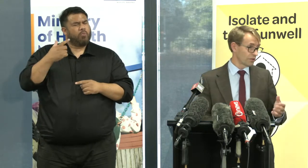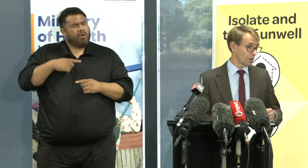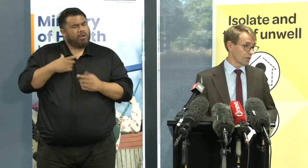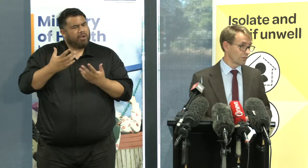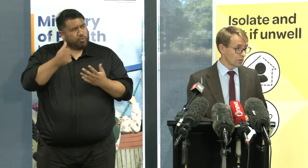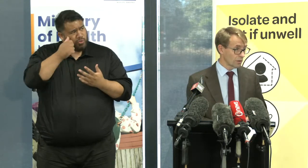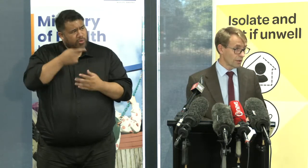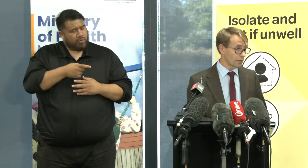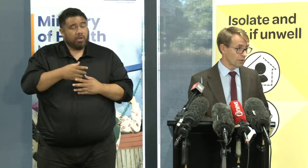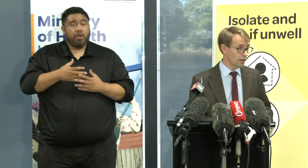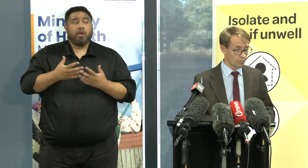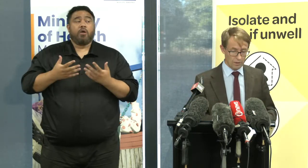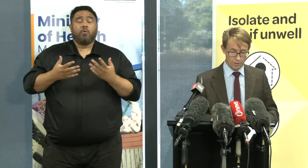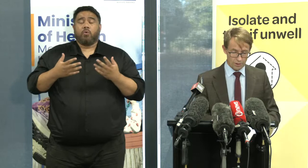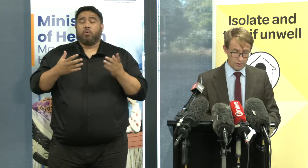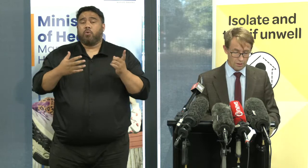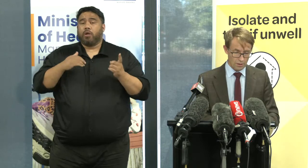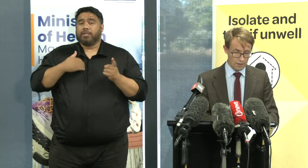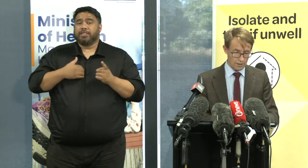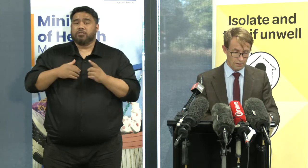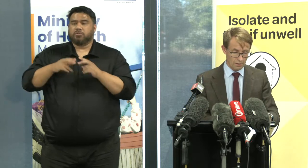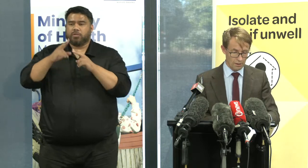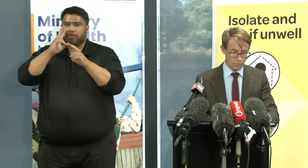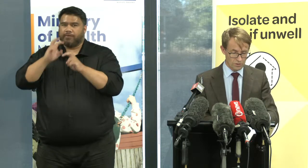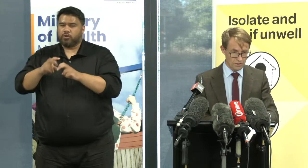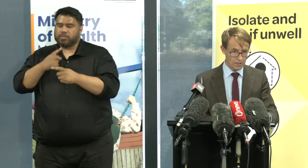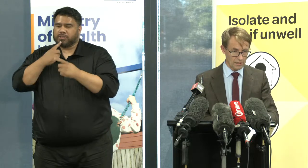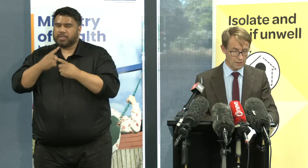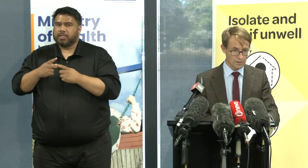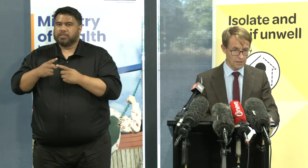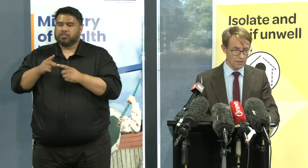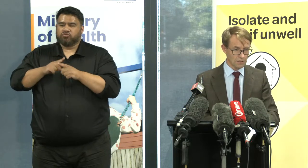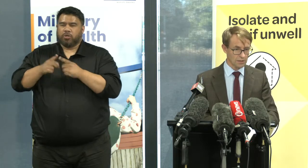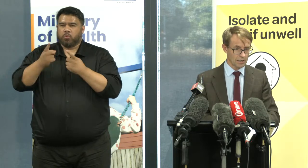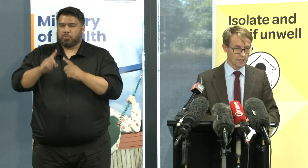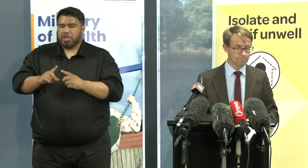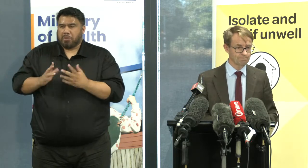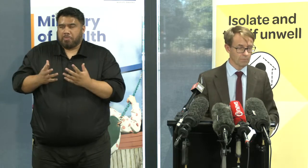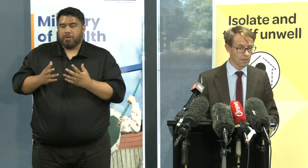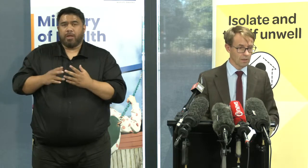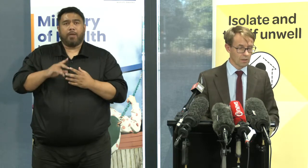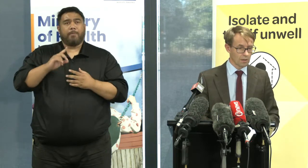Well, I'd have to go and have a look at that. One thing I would say is that